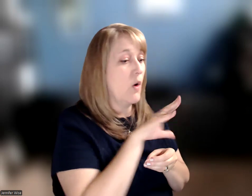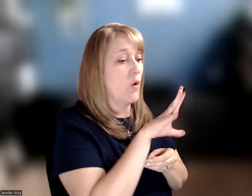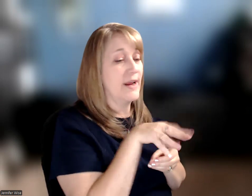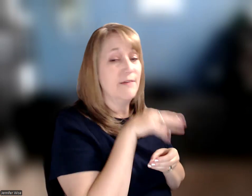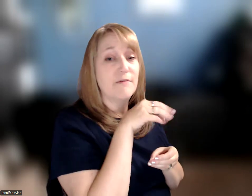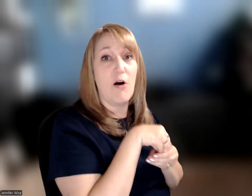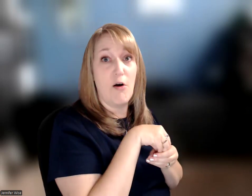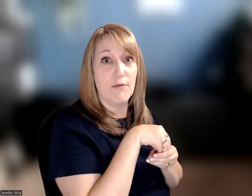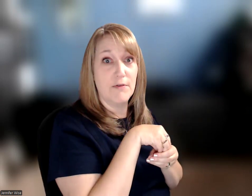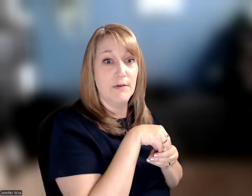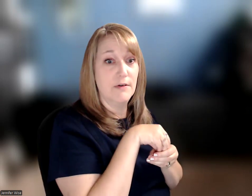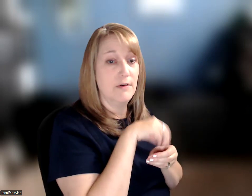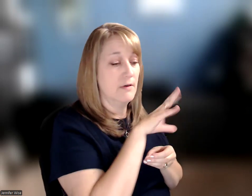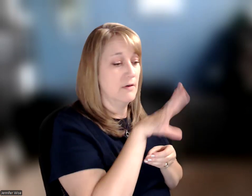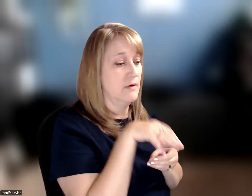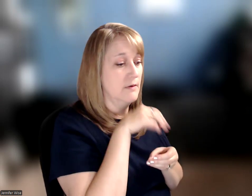or involve.